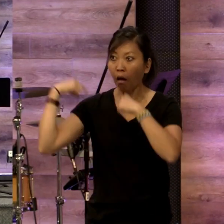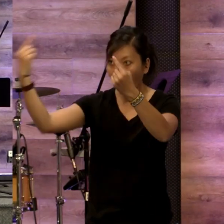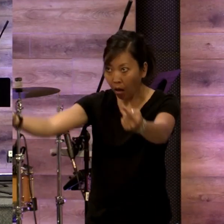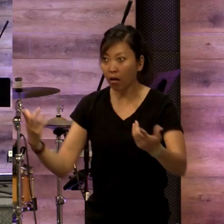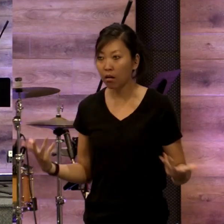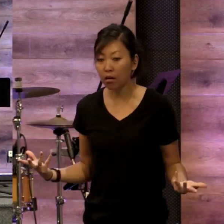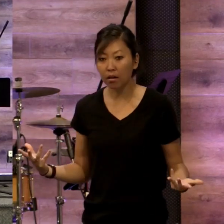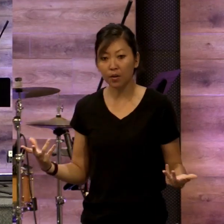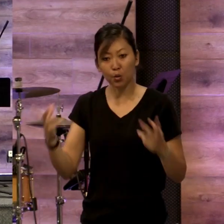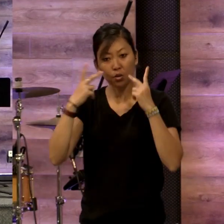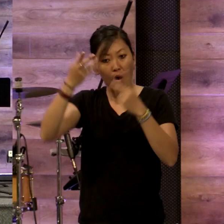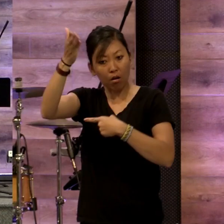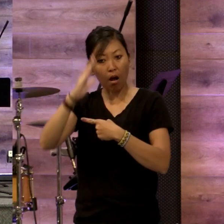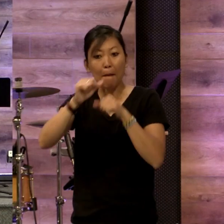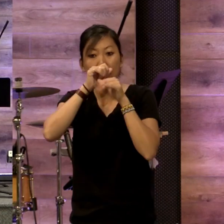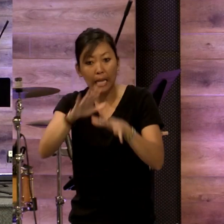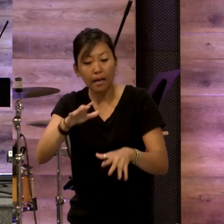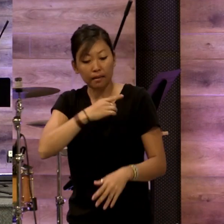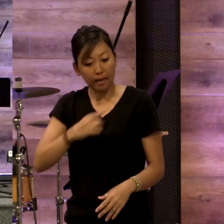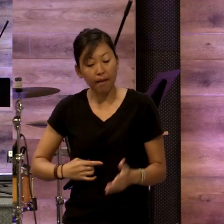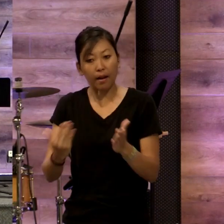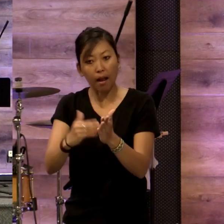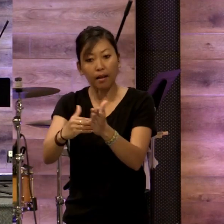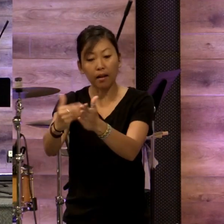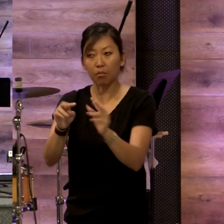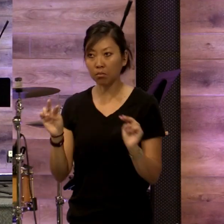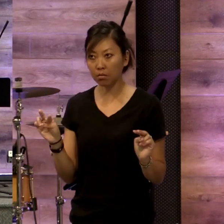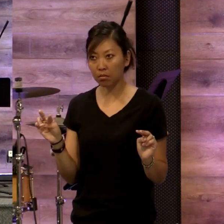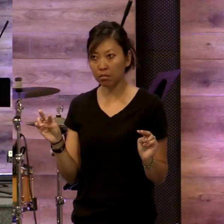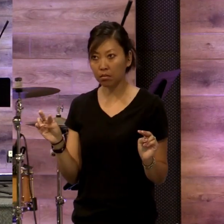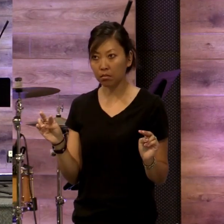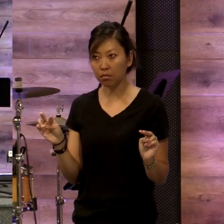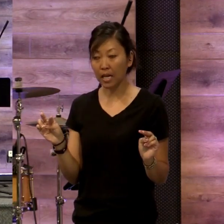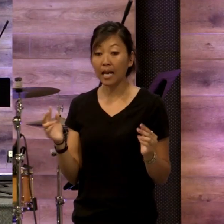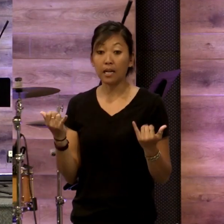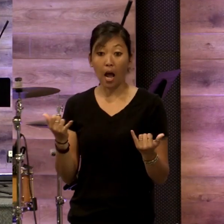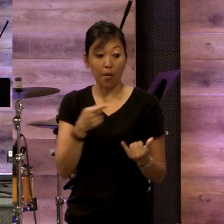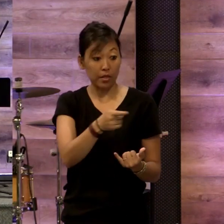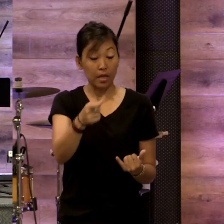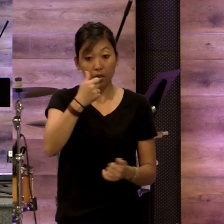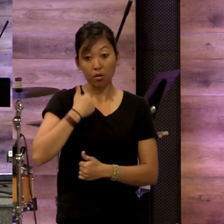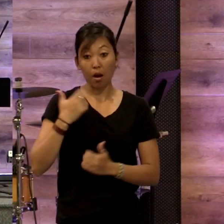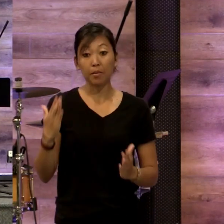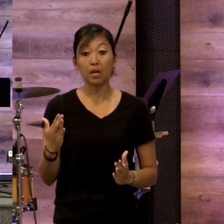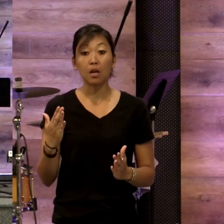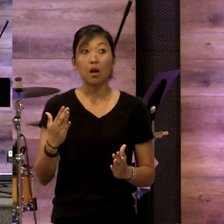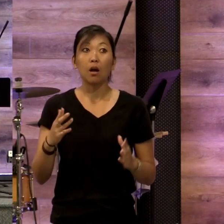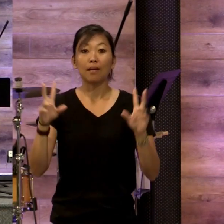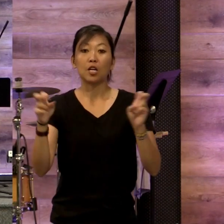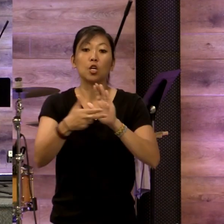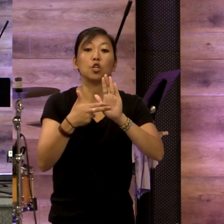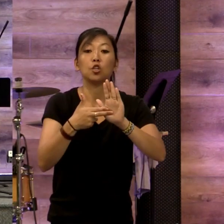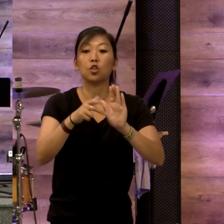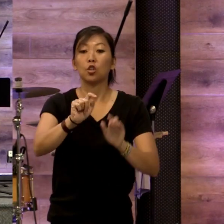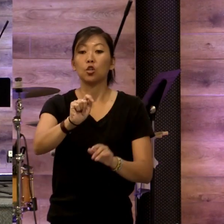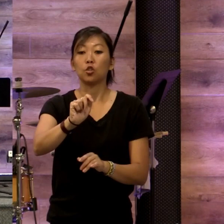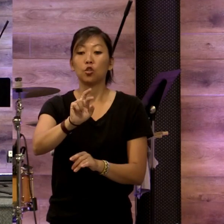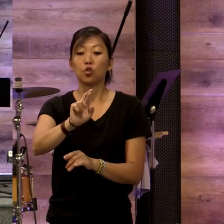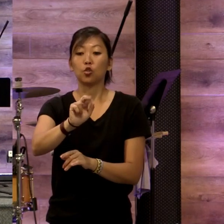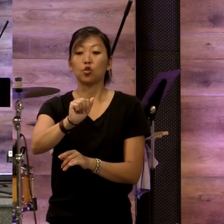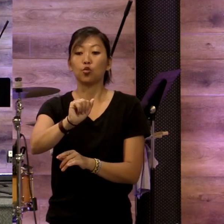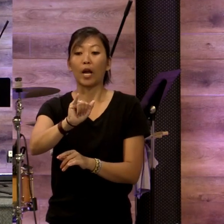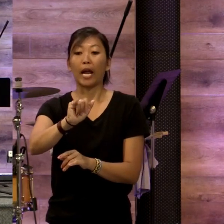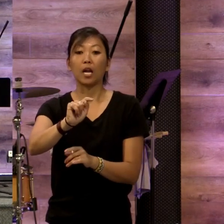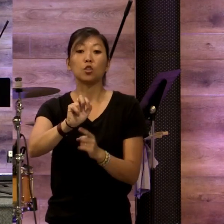of God was blessing him. That made them traitors to the throne, didn't it? I don't think Saul would have